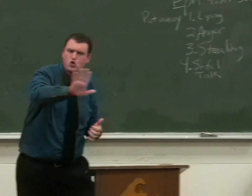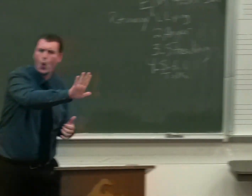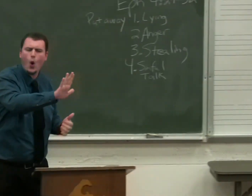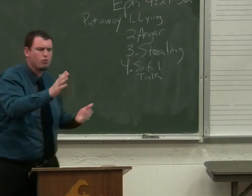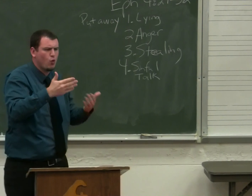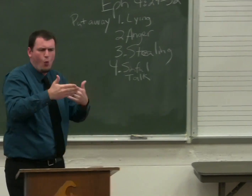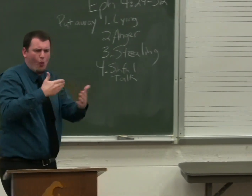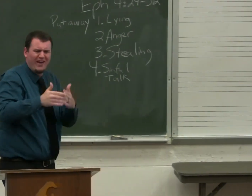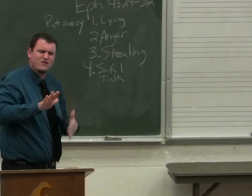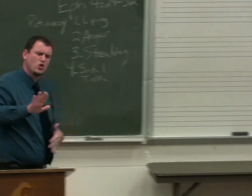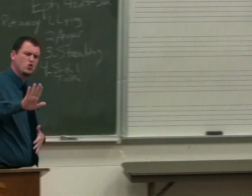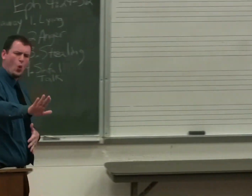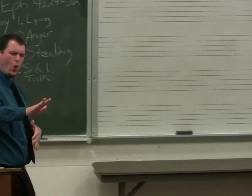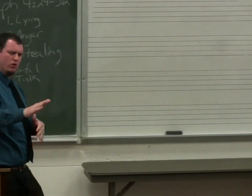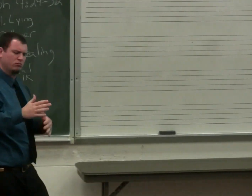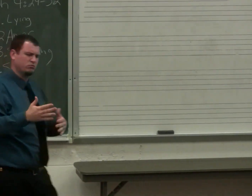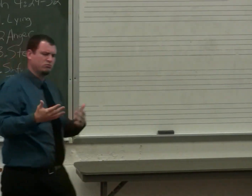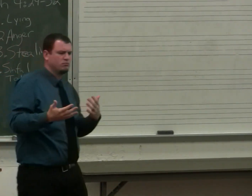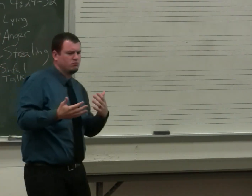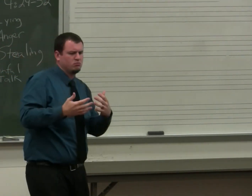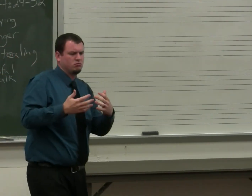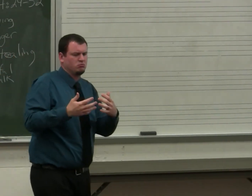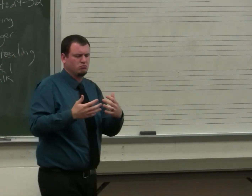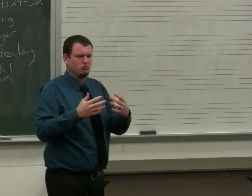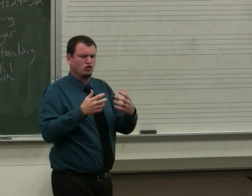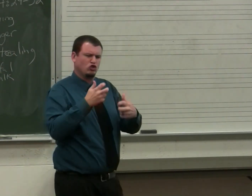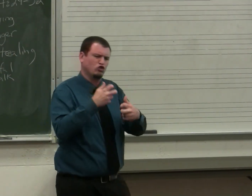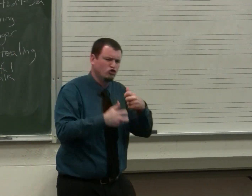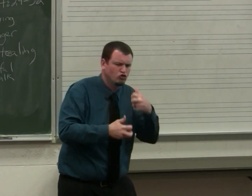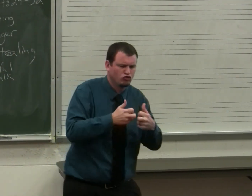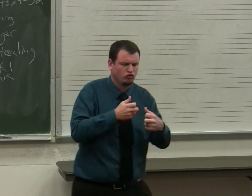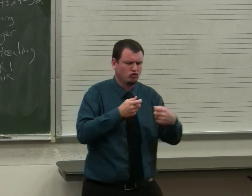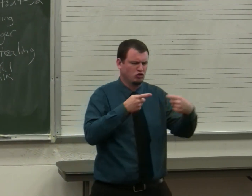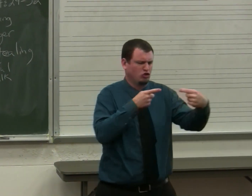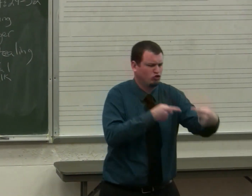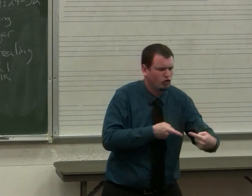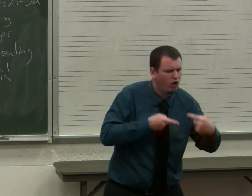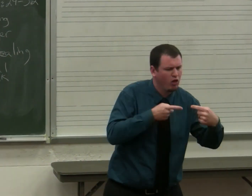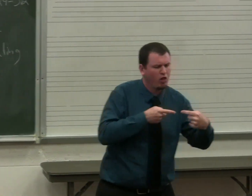So as I close here, I challenge you, whatever your struggle,